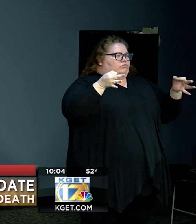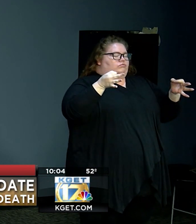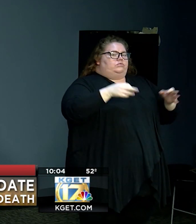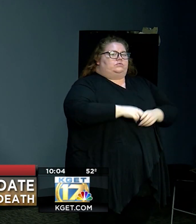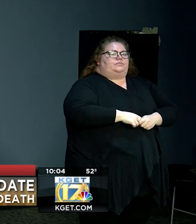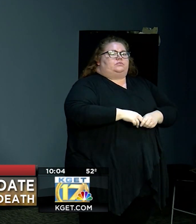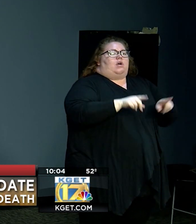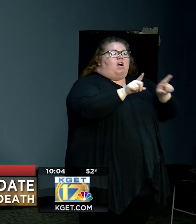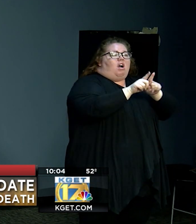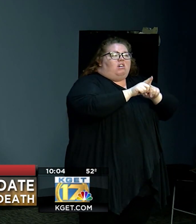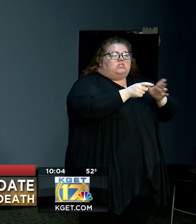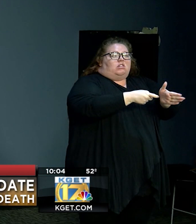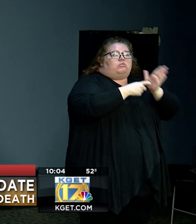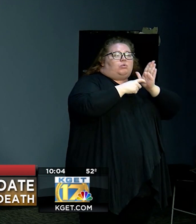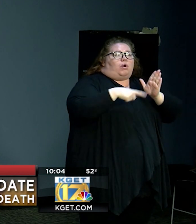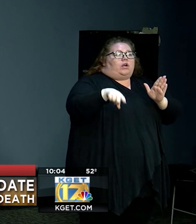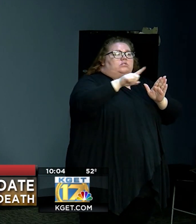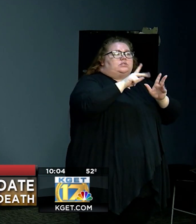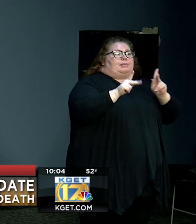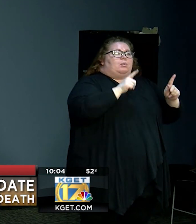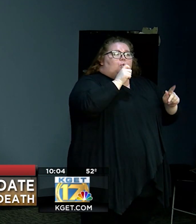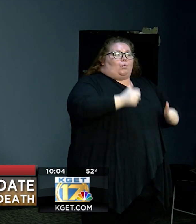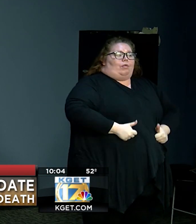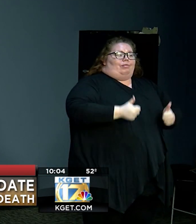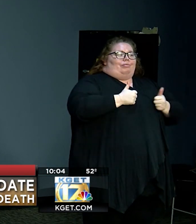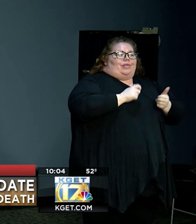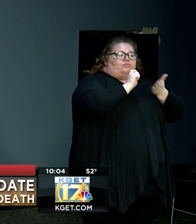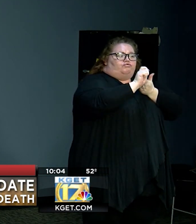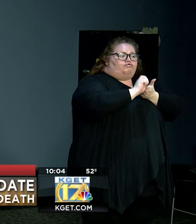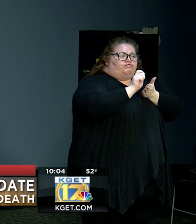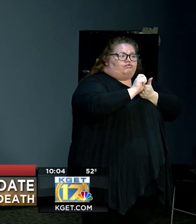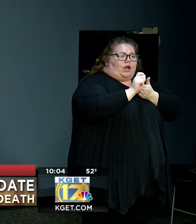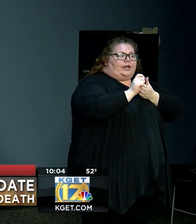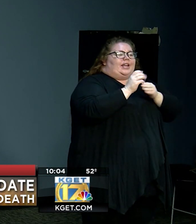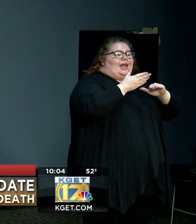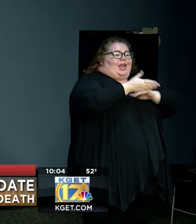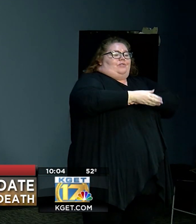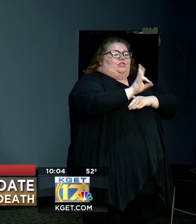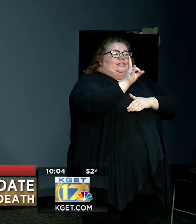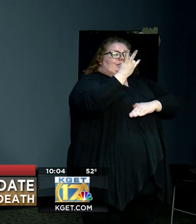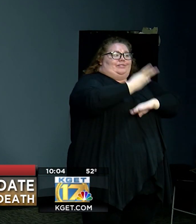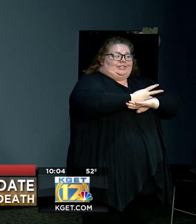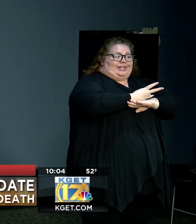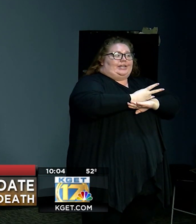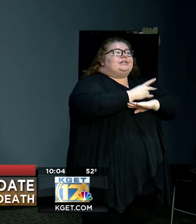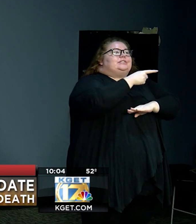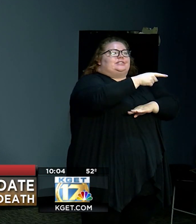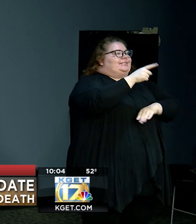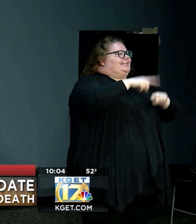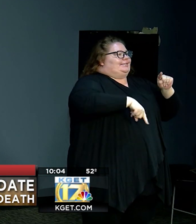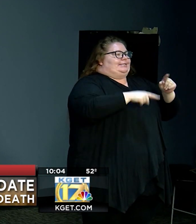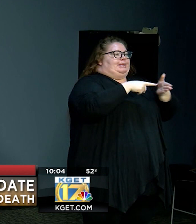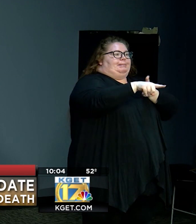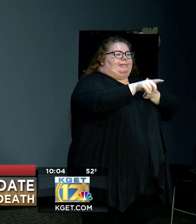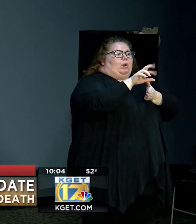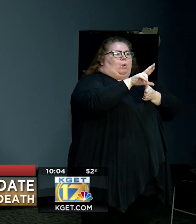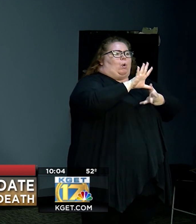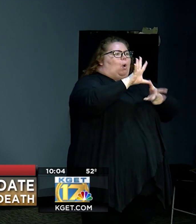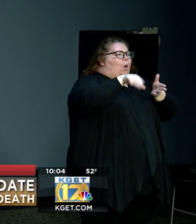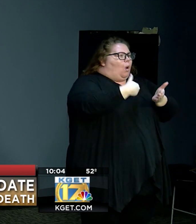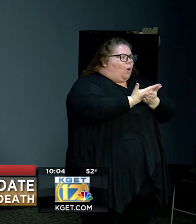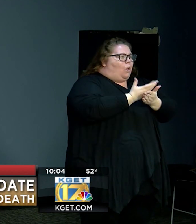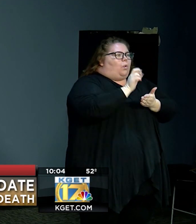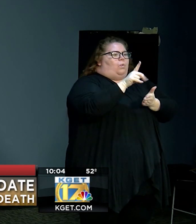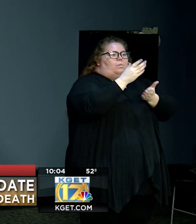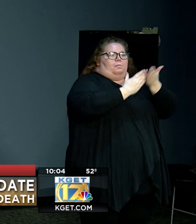requires tenants to declare in writing, no more than 7 days after the rent comes due, that the tenant cannot pay all or part of their rent due